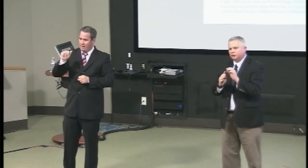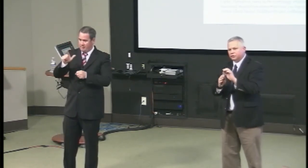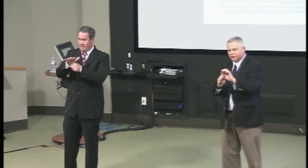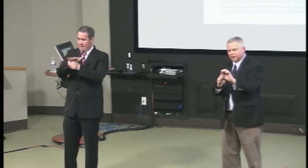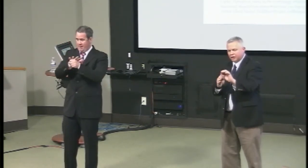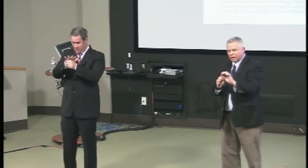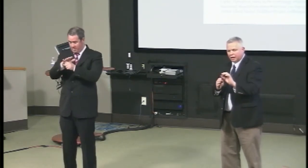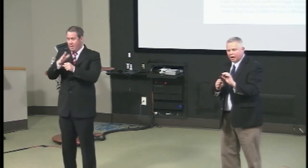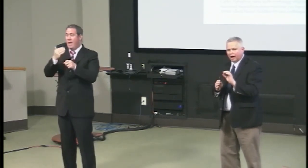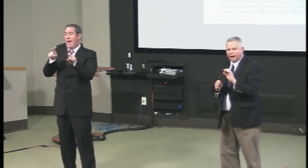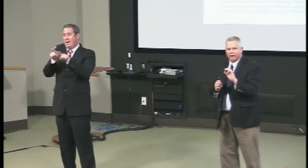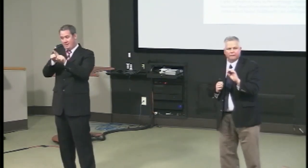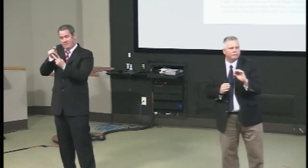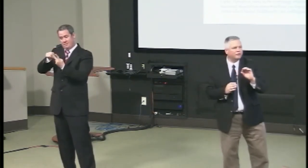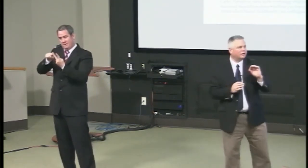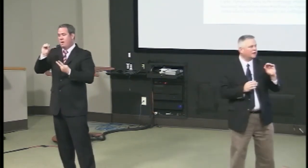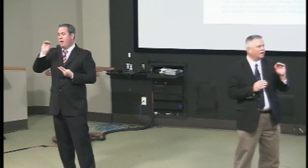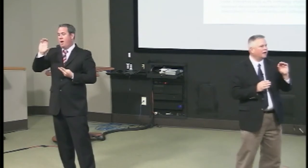and reduced